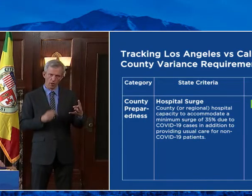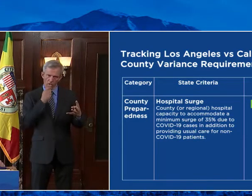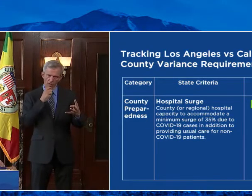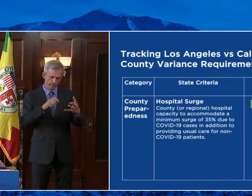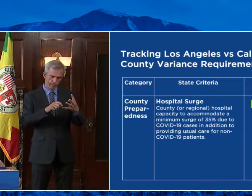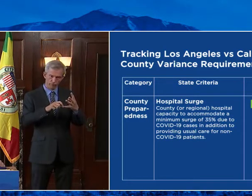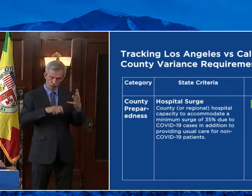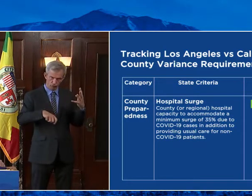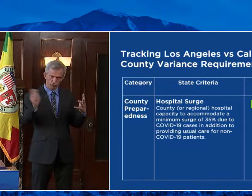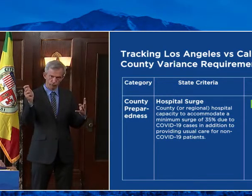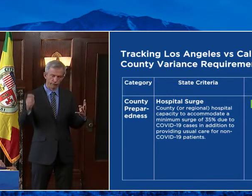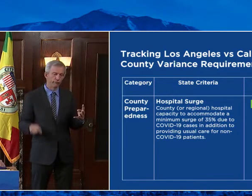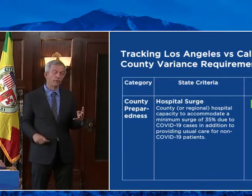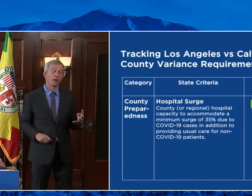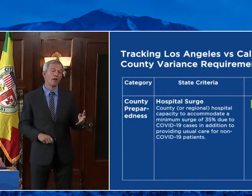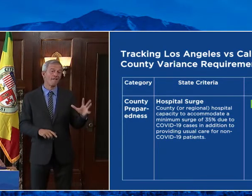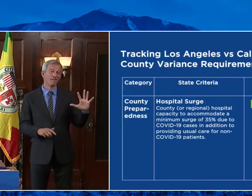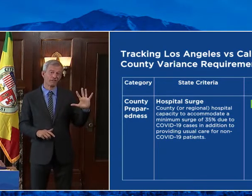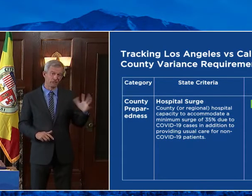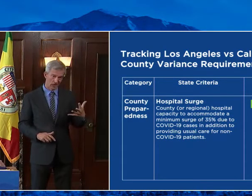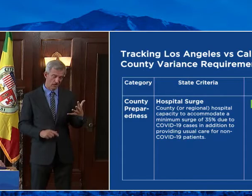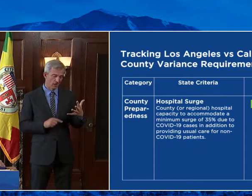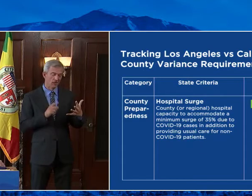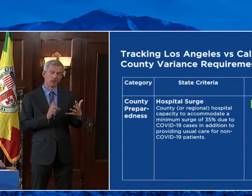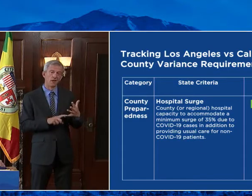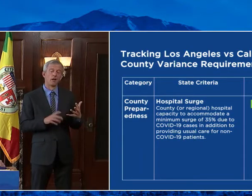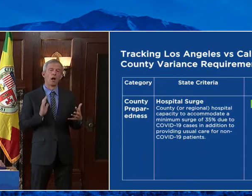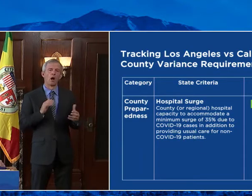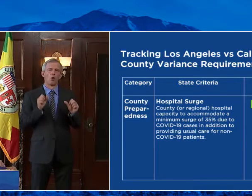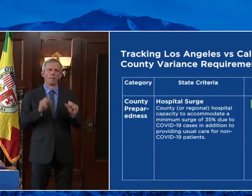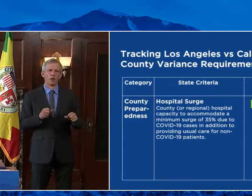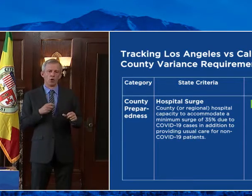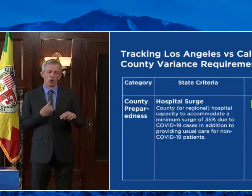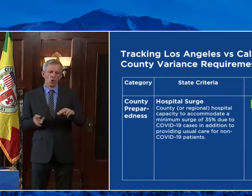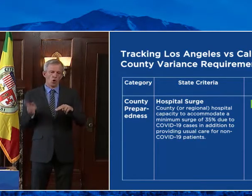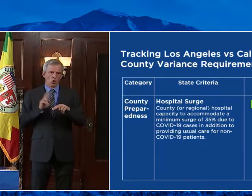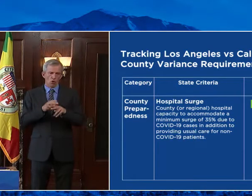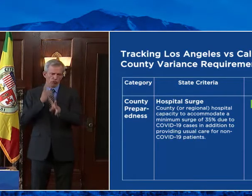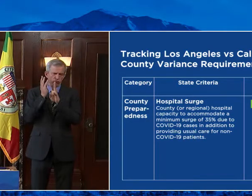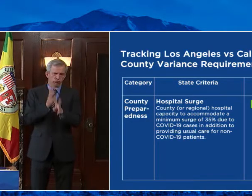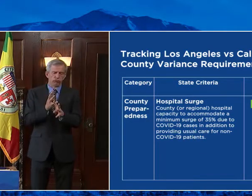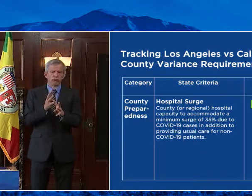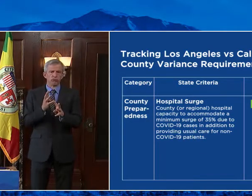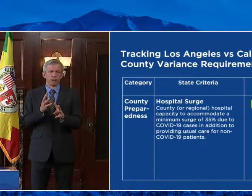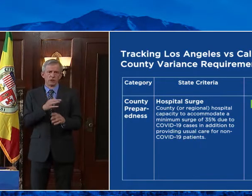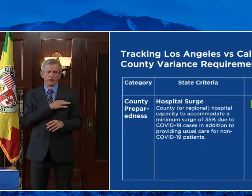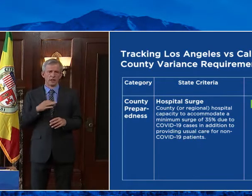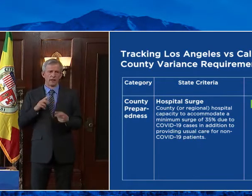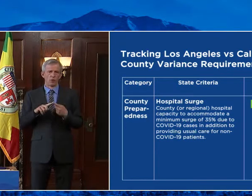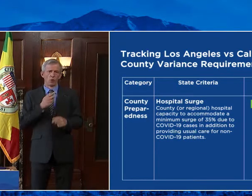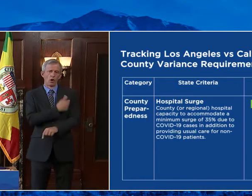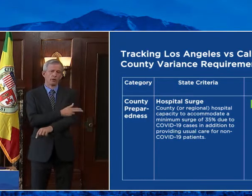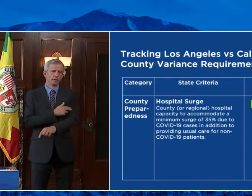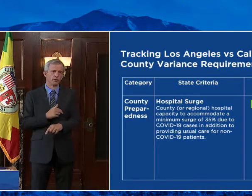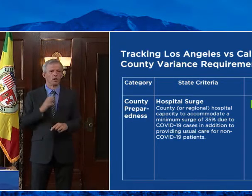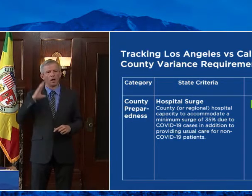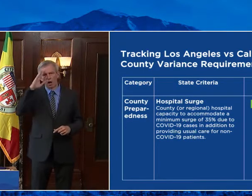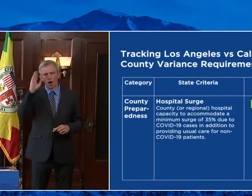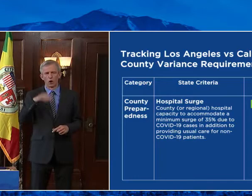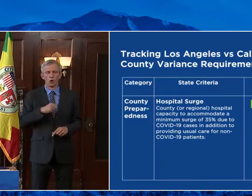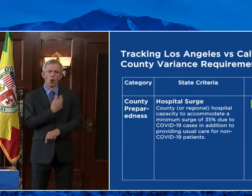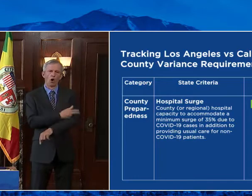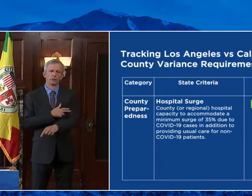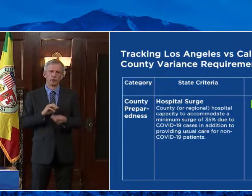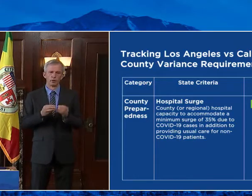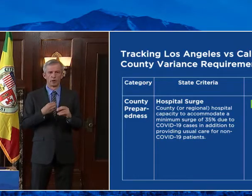mark. Fifth is our ability to surge our hospitals. I know it gets boring when I share with you what our hospital numbers are, but they're so